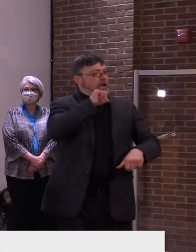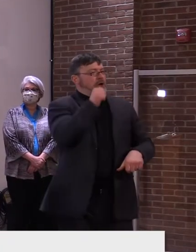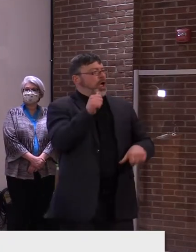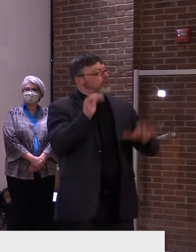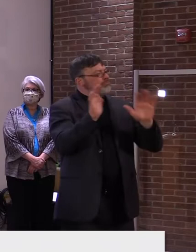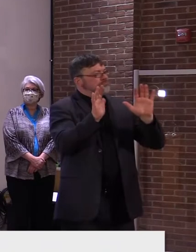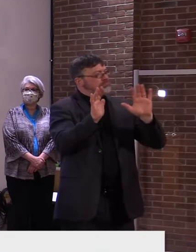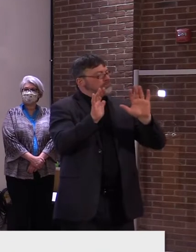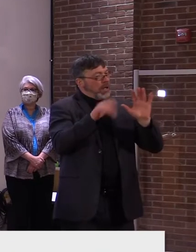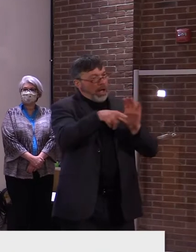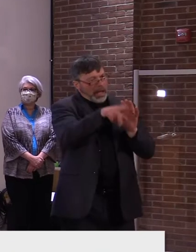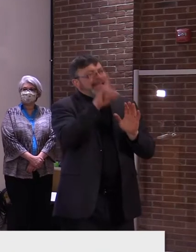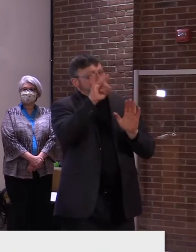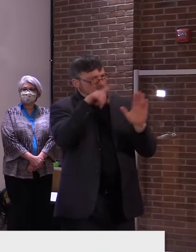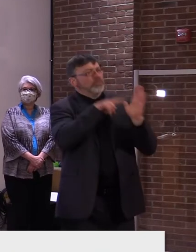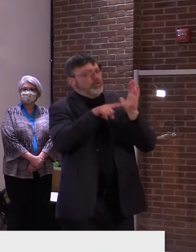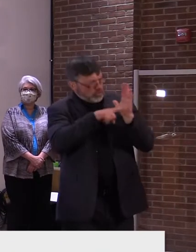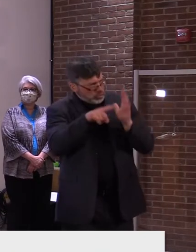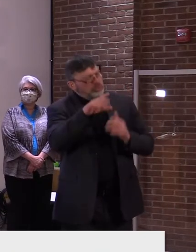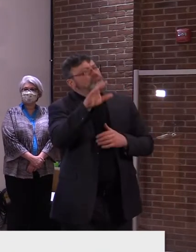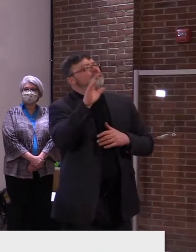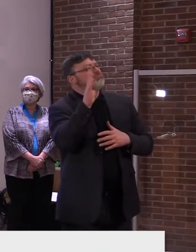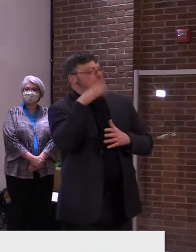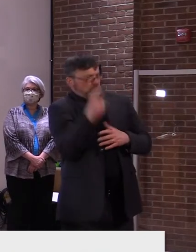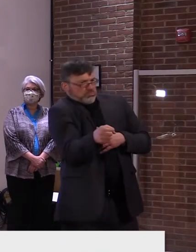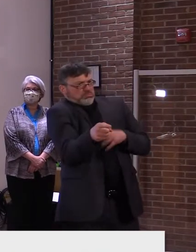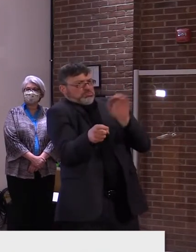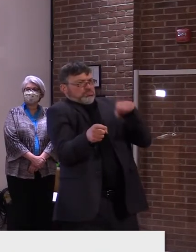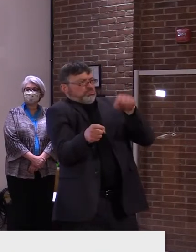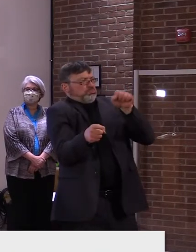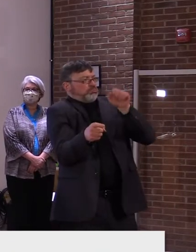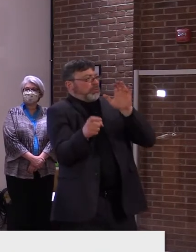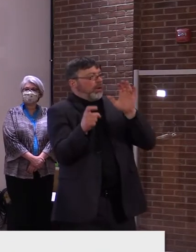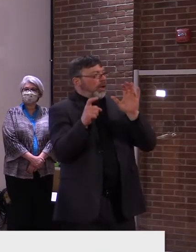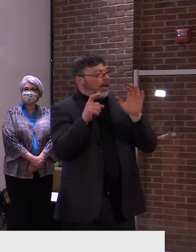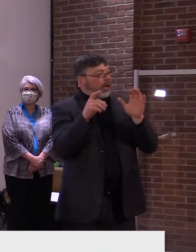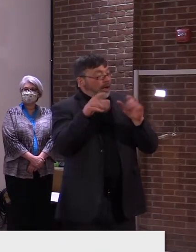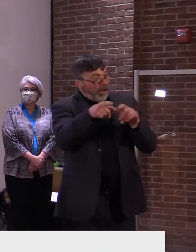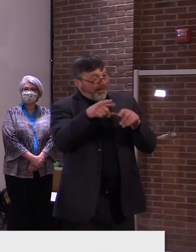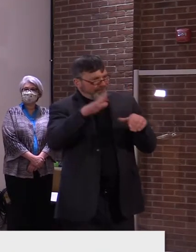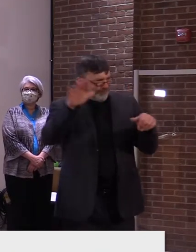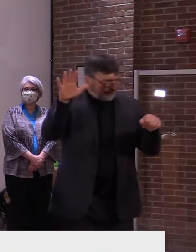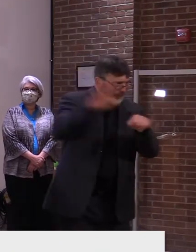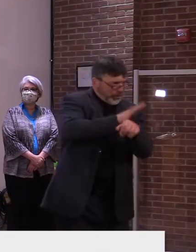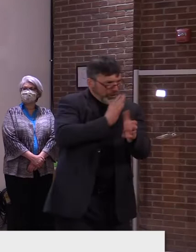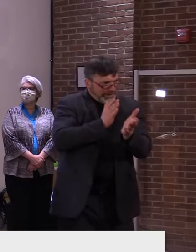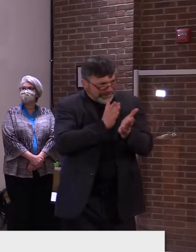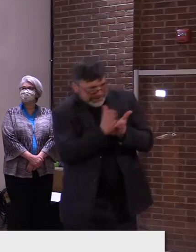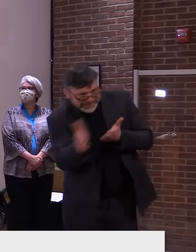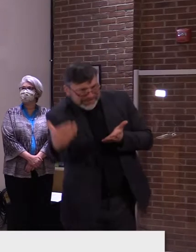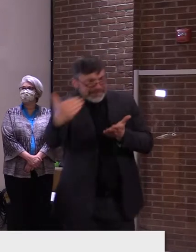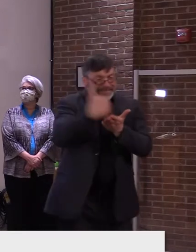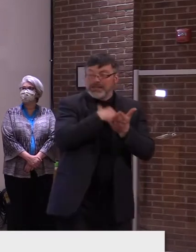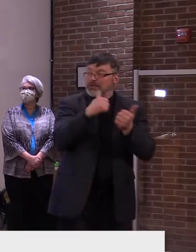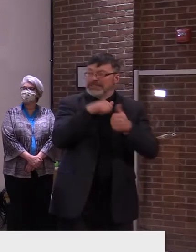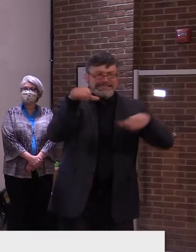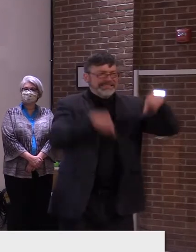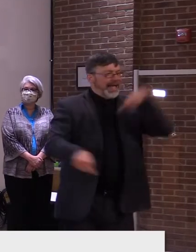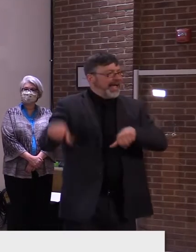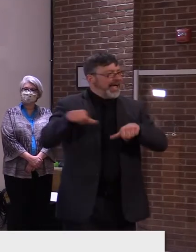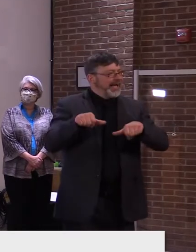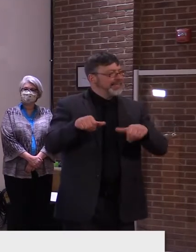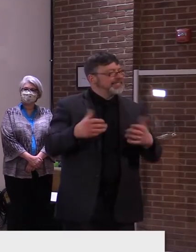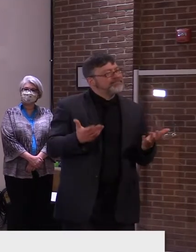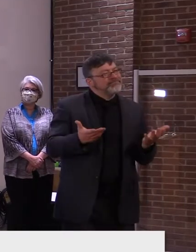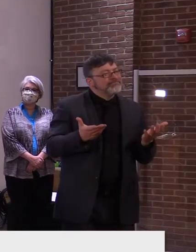little reluctant to craft firm policy around it, especially when you can see the rapidity with which every Vermonter is going